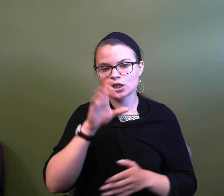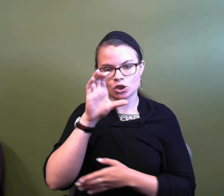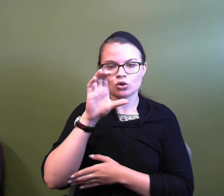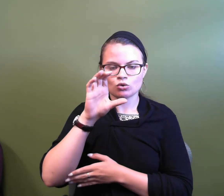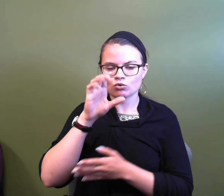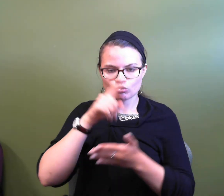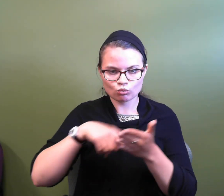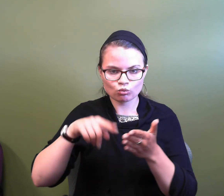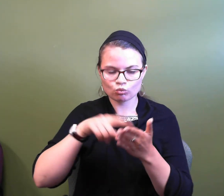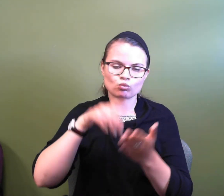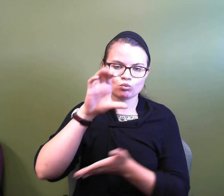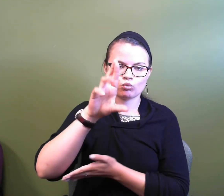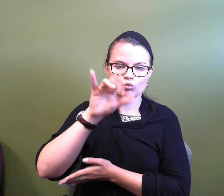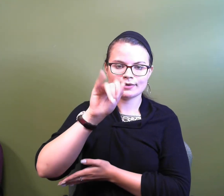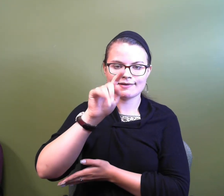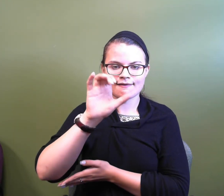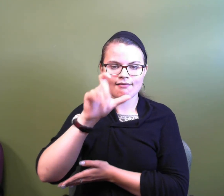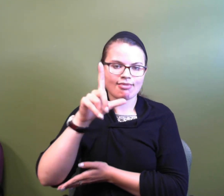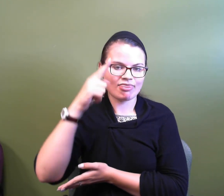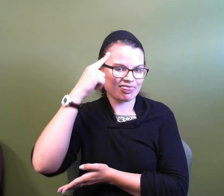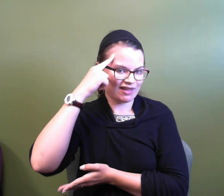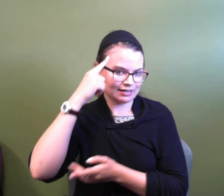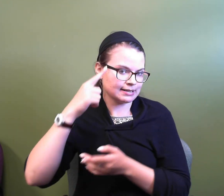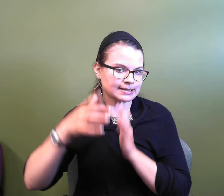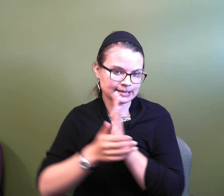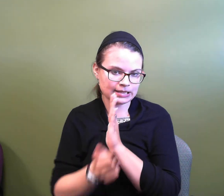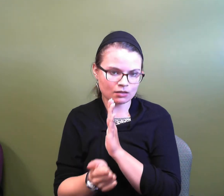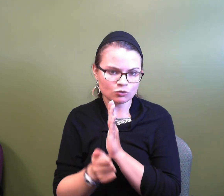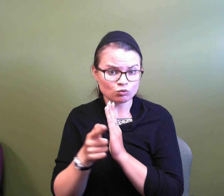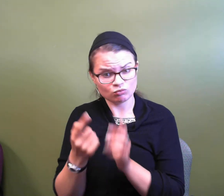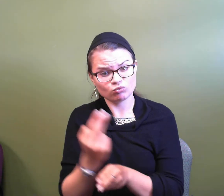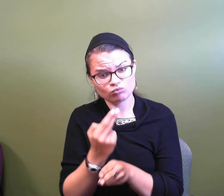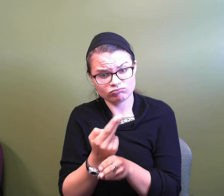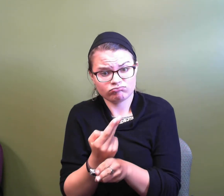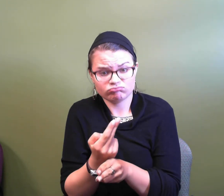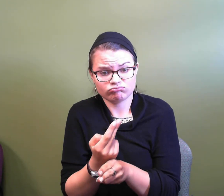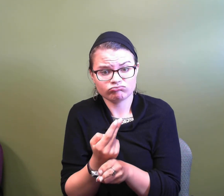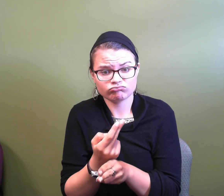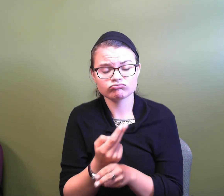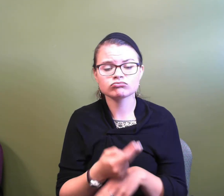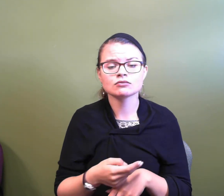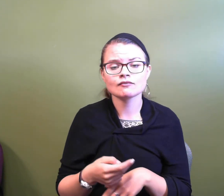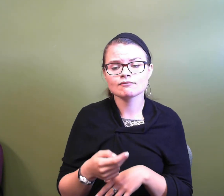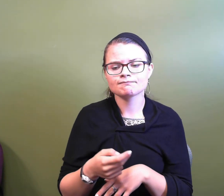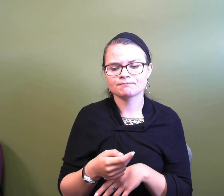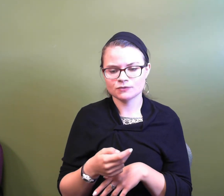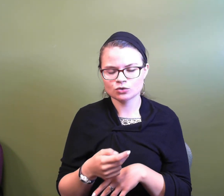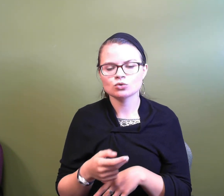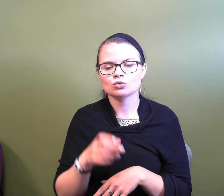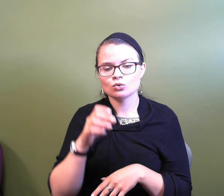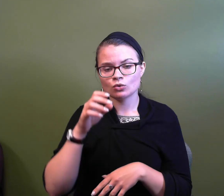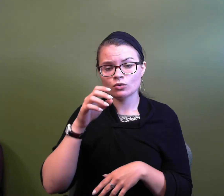do. Okay, so the three things we've talked about today in terms of paraphrasing the question